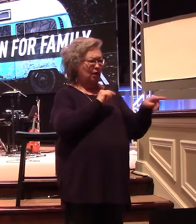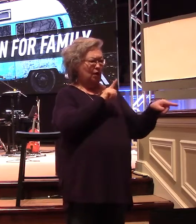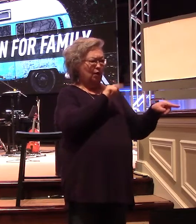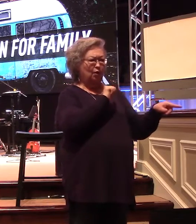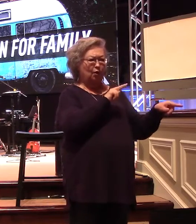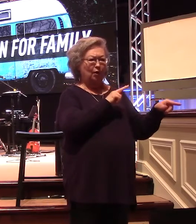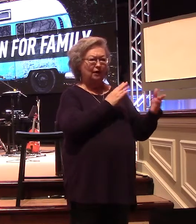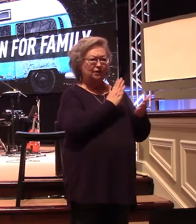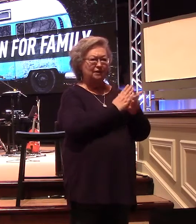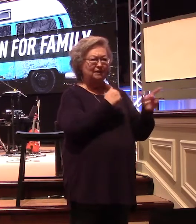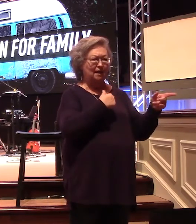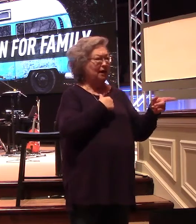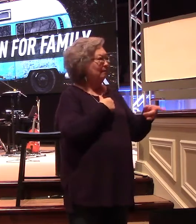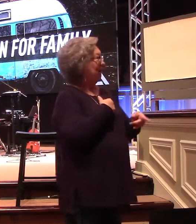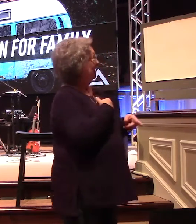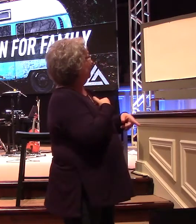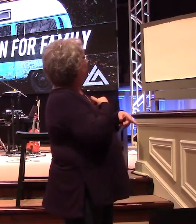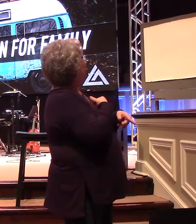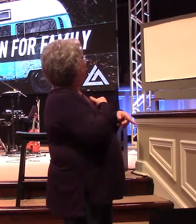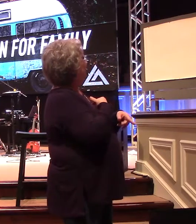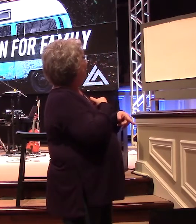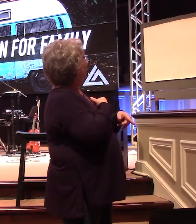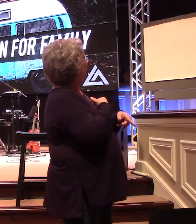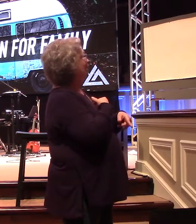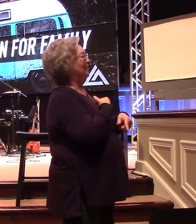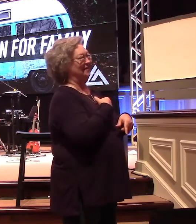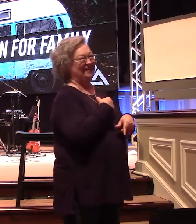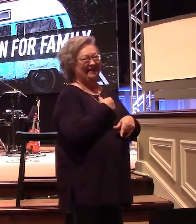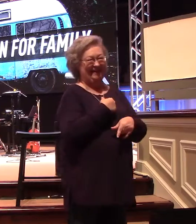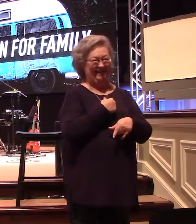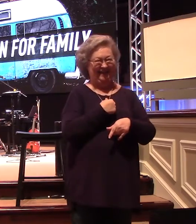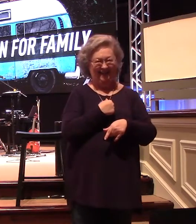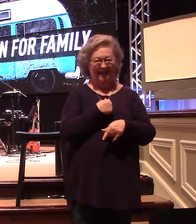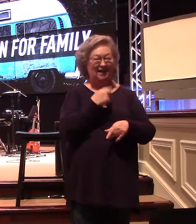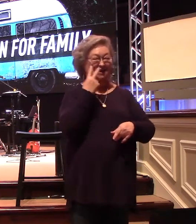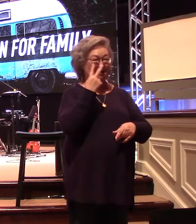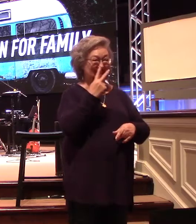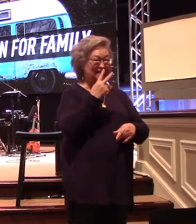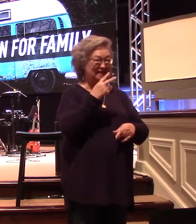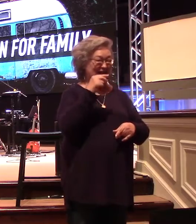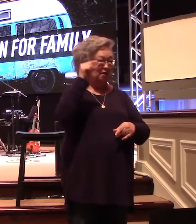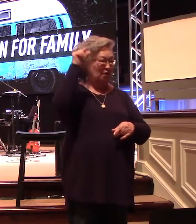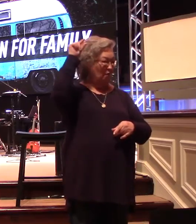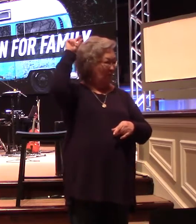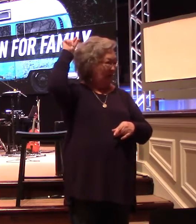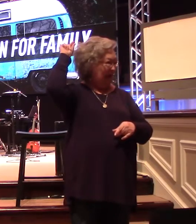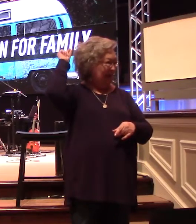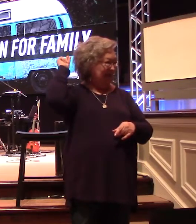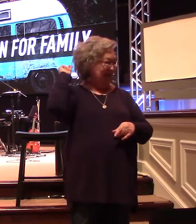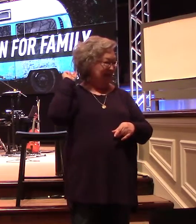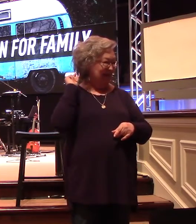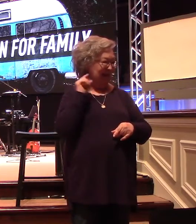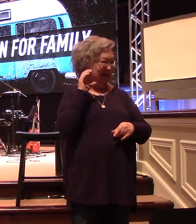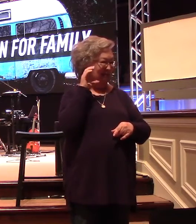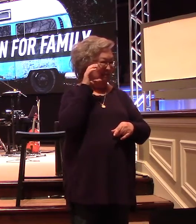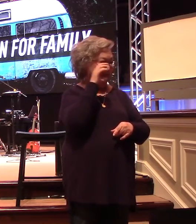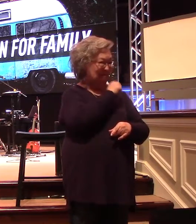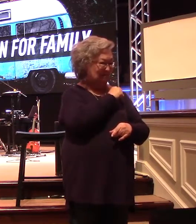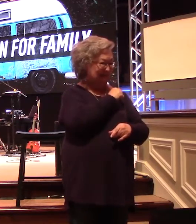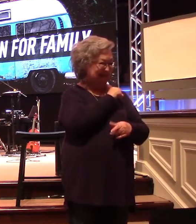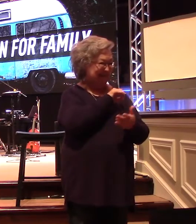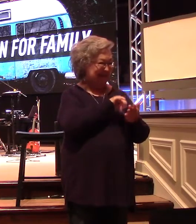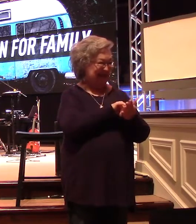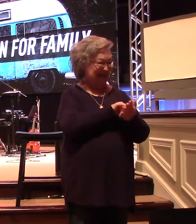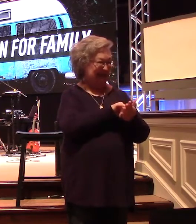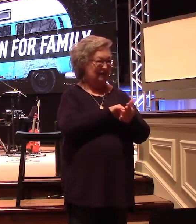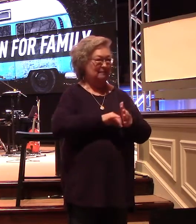and if you can't see, there's this strip right down the middle, I just totally missed, Now, if Lori